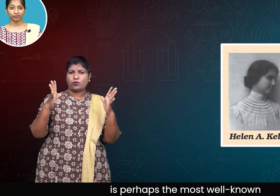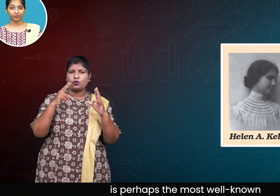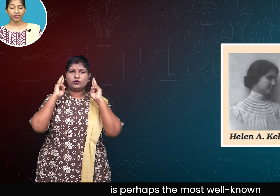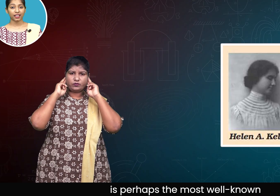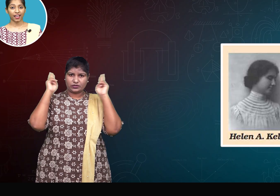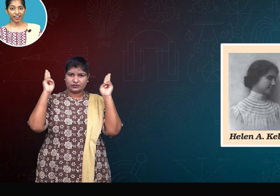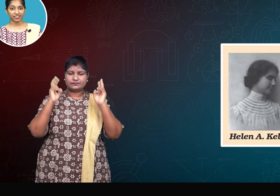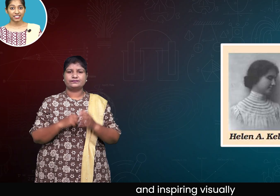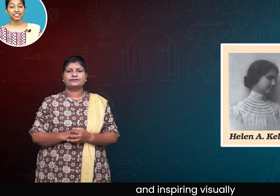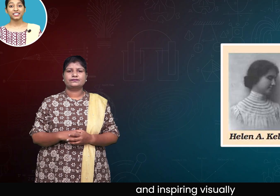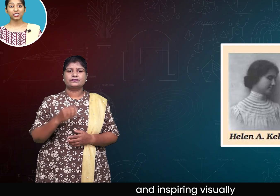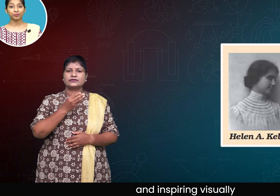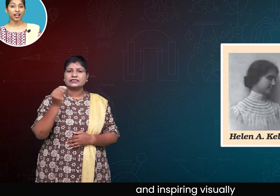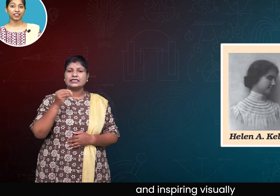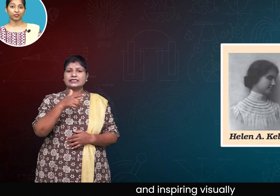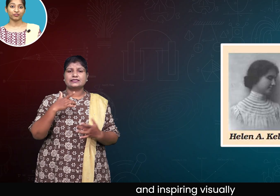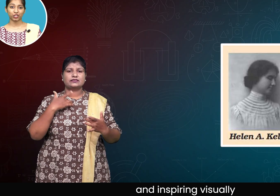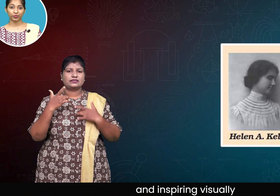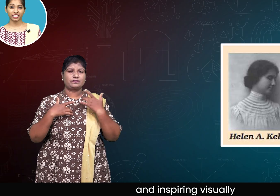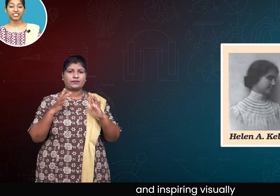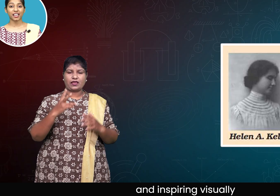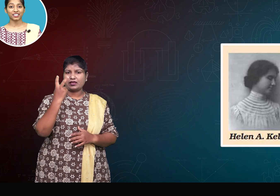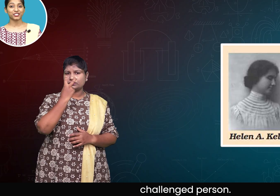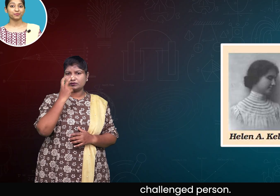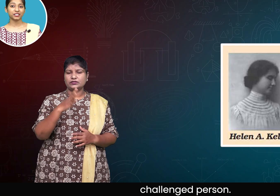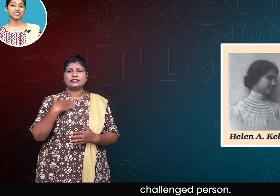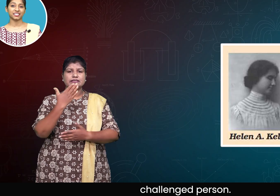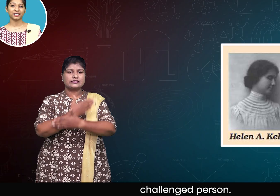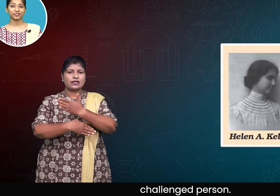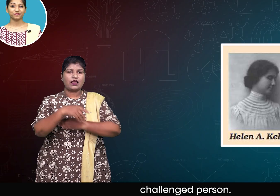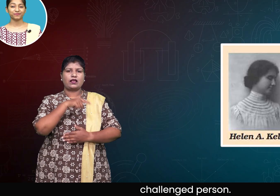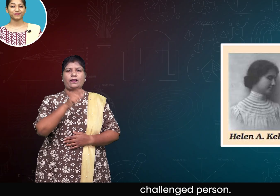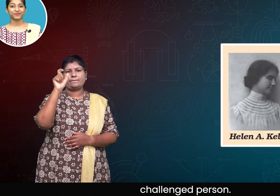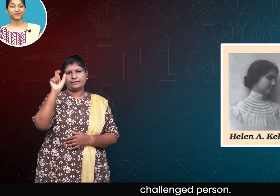well-known and inspiring visually challenged person.